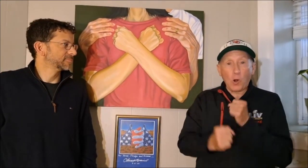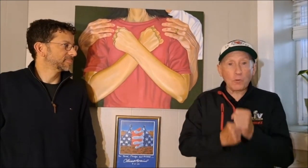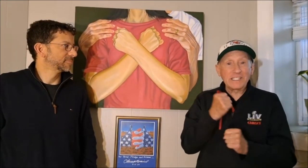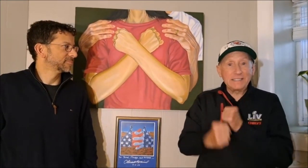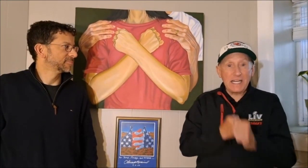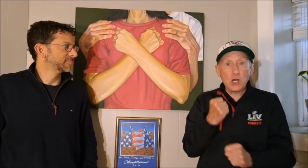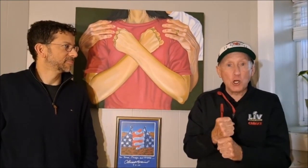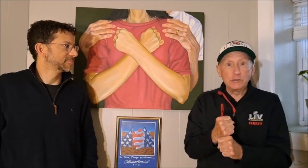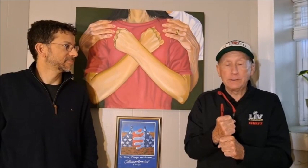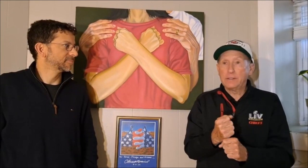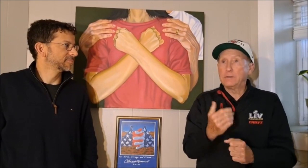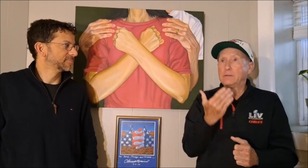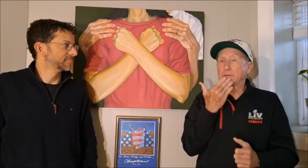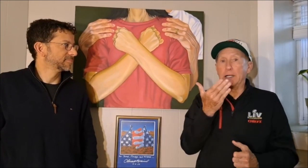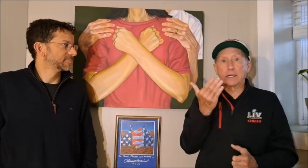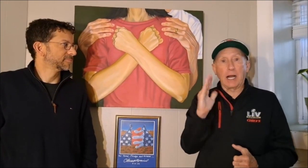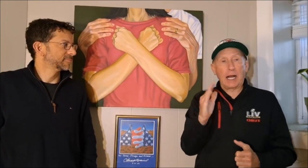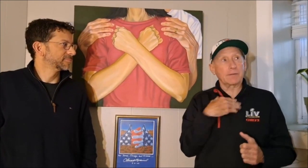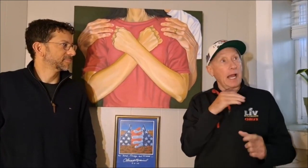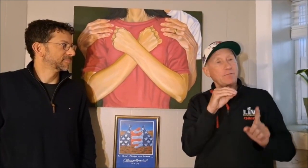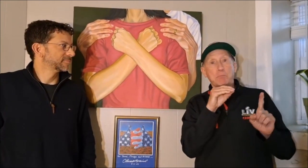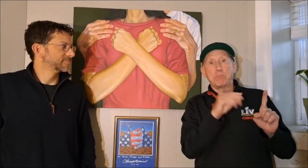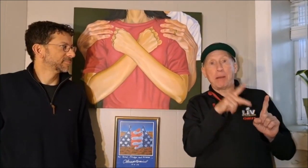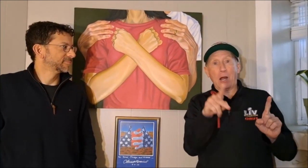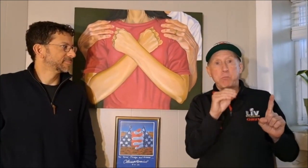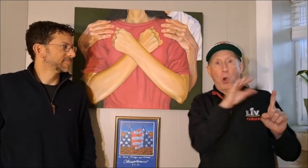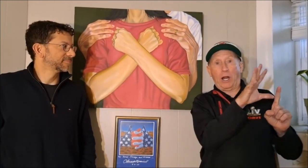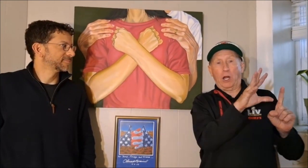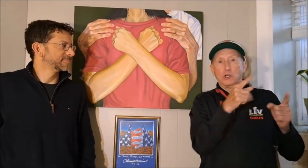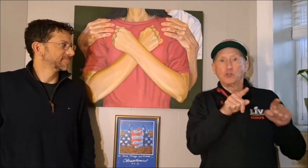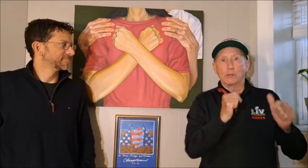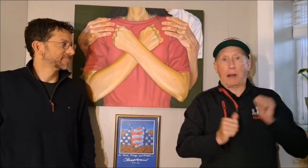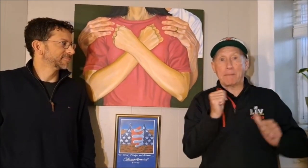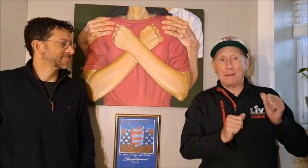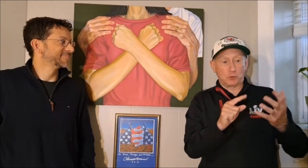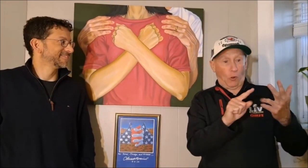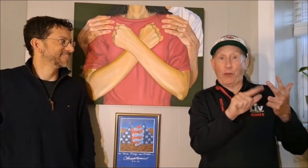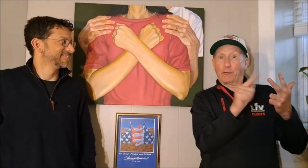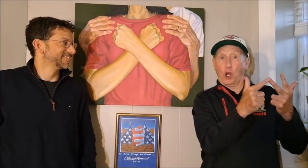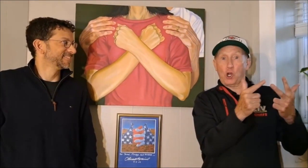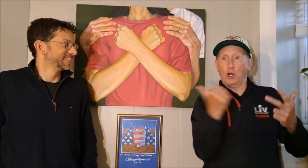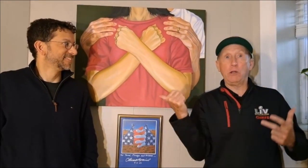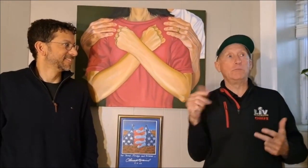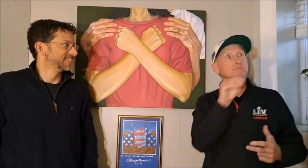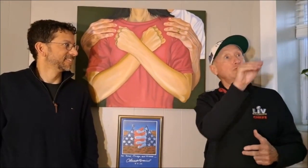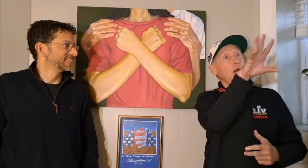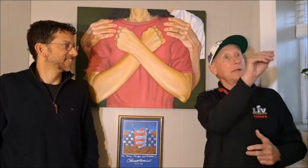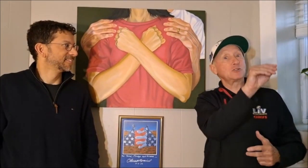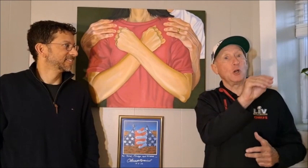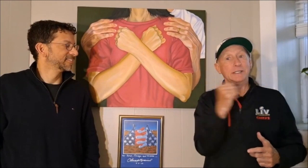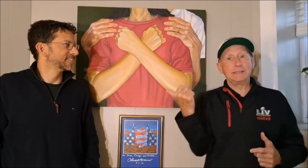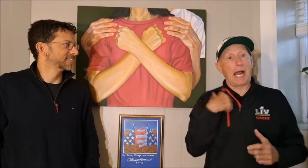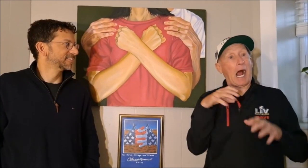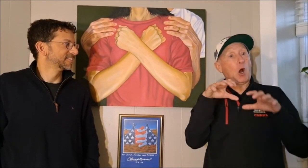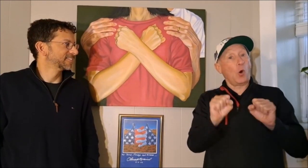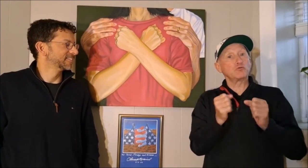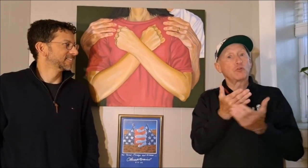the years, thank God they have the PowerPoint during my mind tour. The third picture, he said, I own the